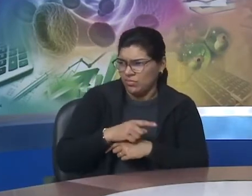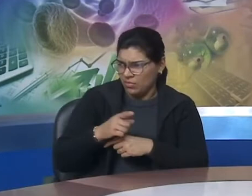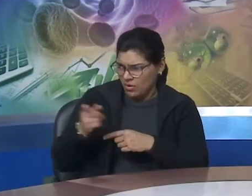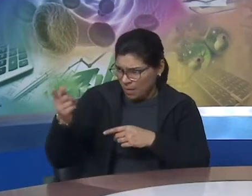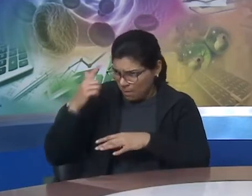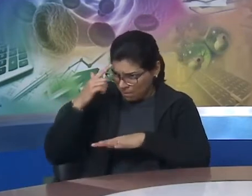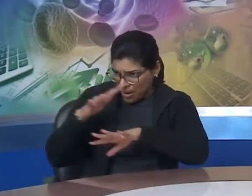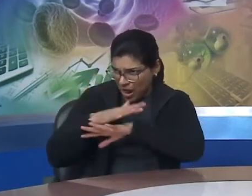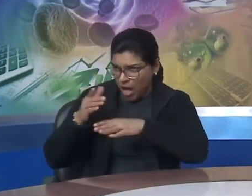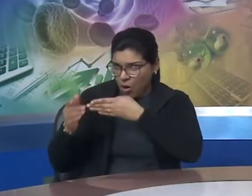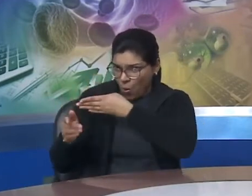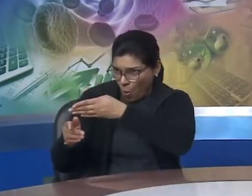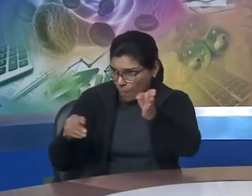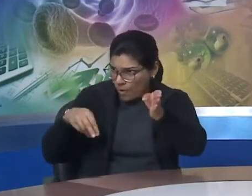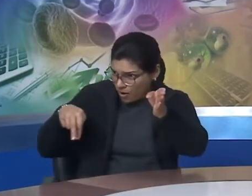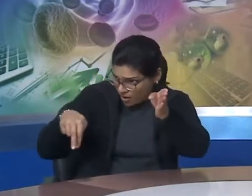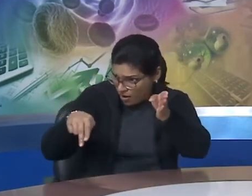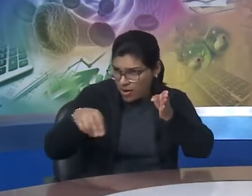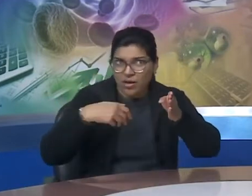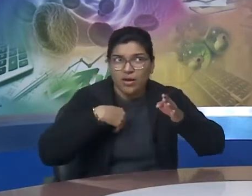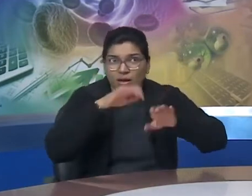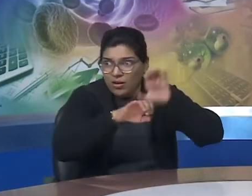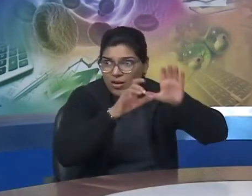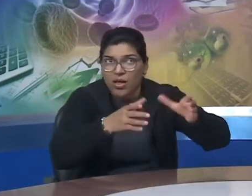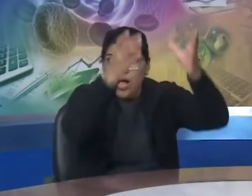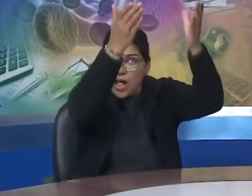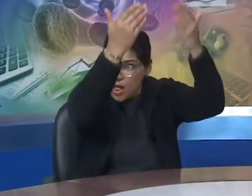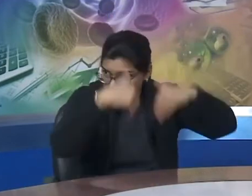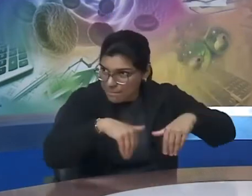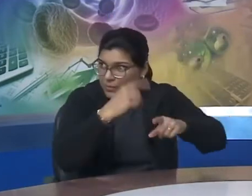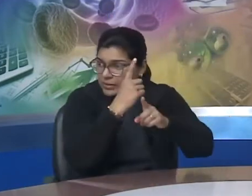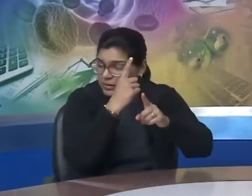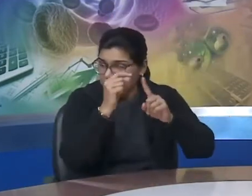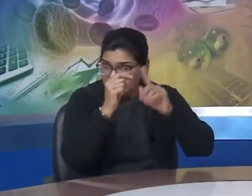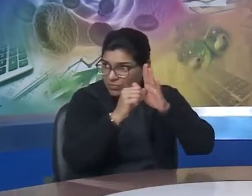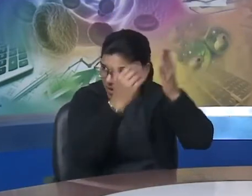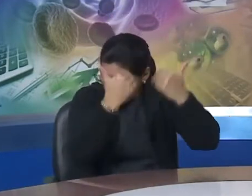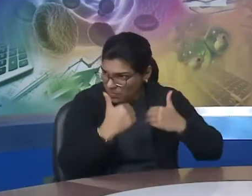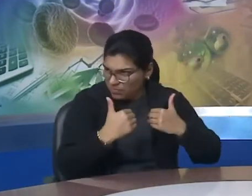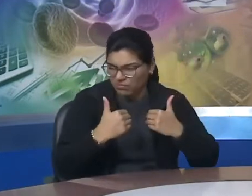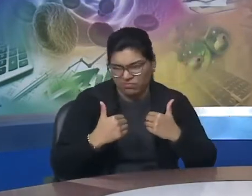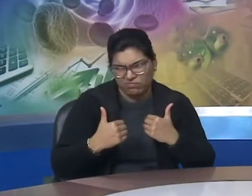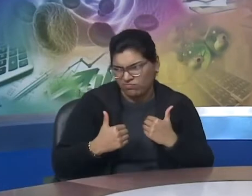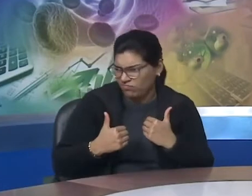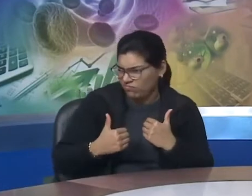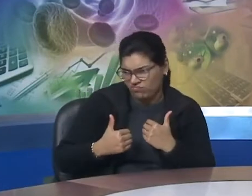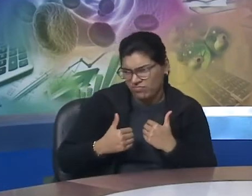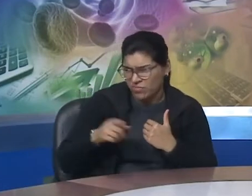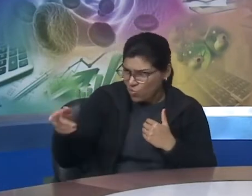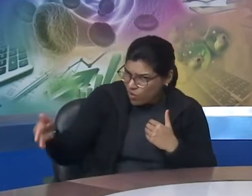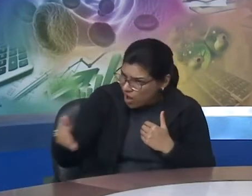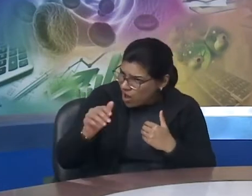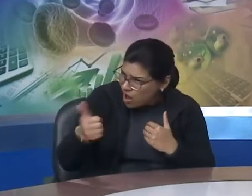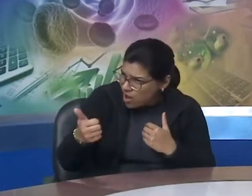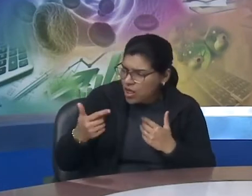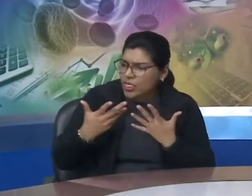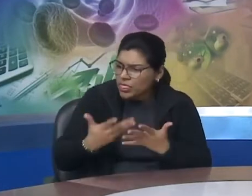Do you mean to say you are going in as you